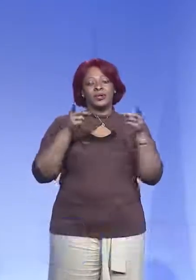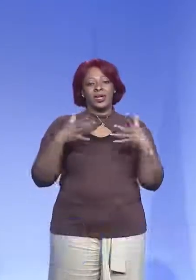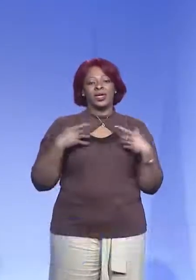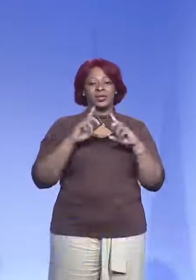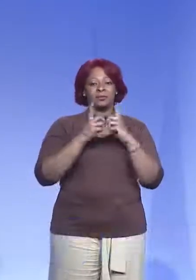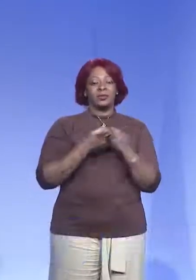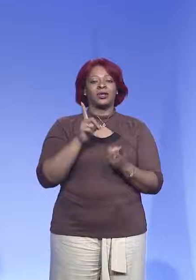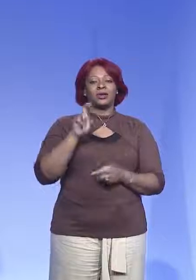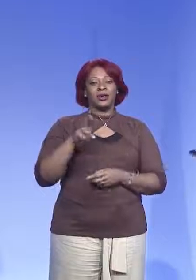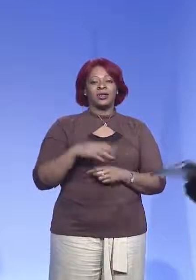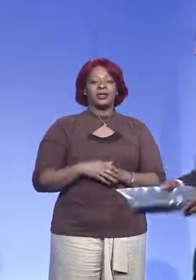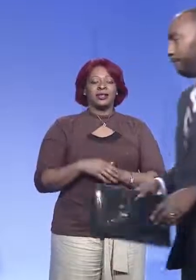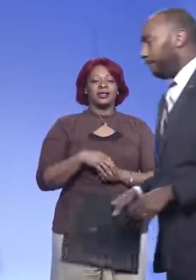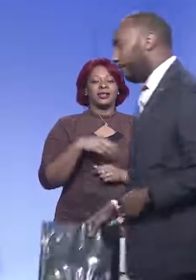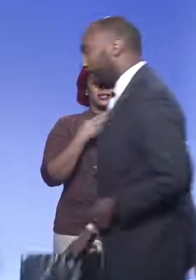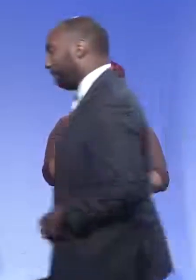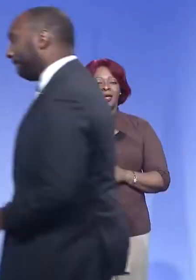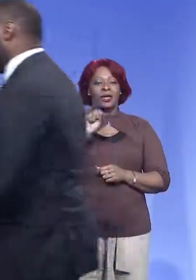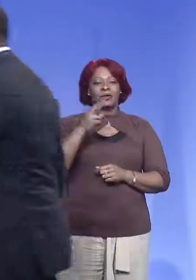Department, Director Haushalter.